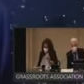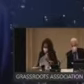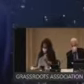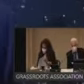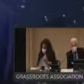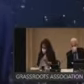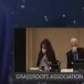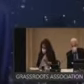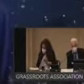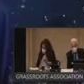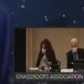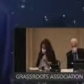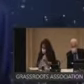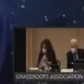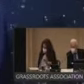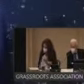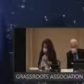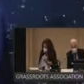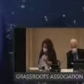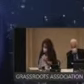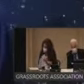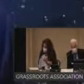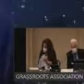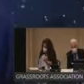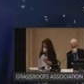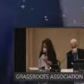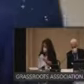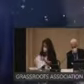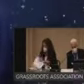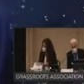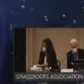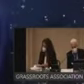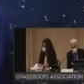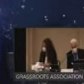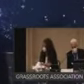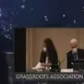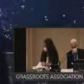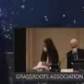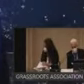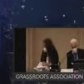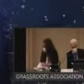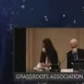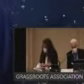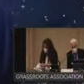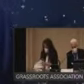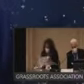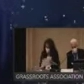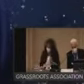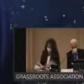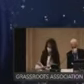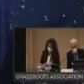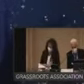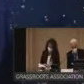My presentation is going to be in English because I practice in the United States. And I'm going to